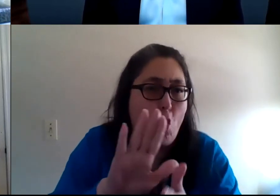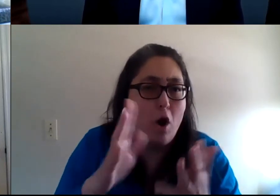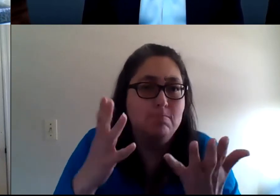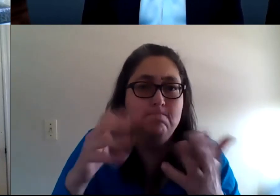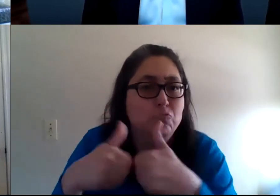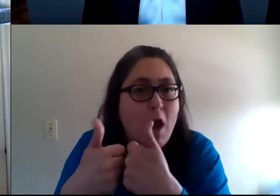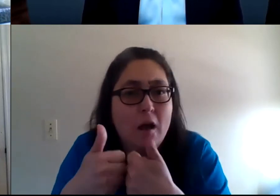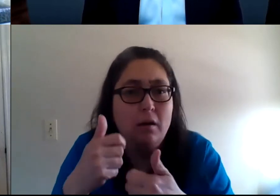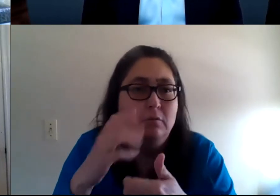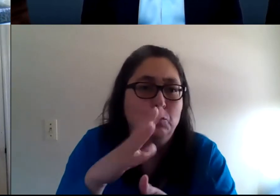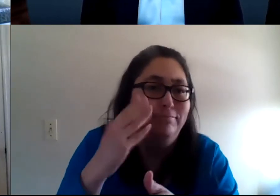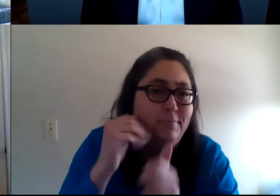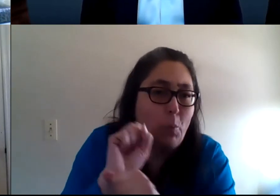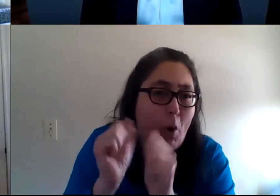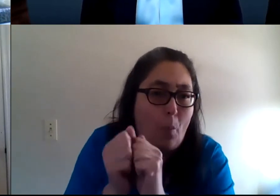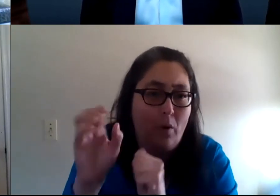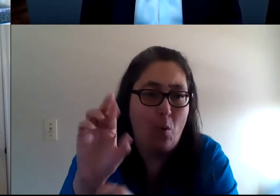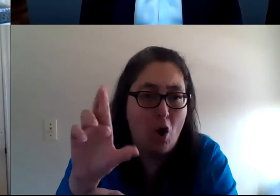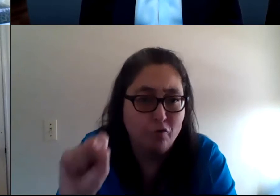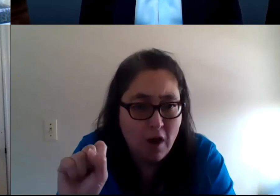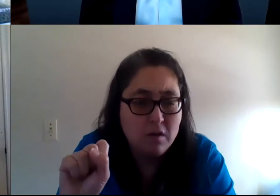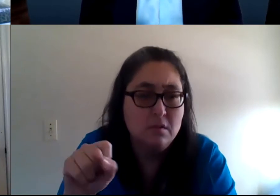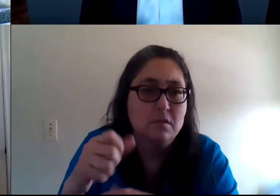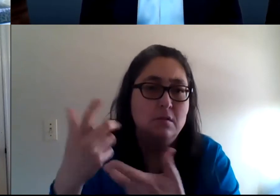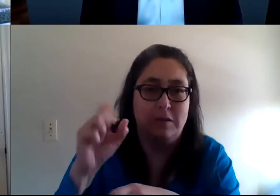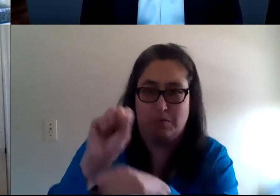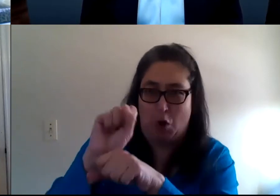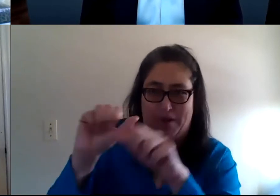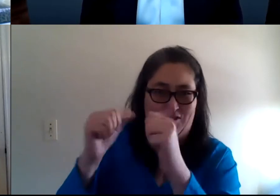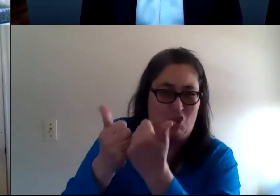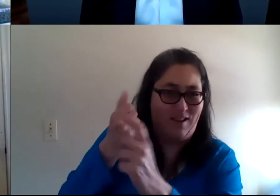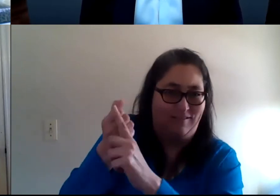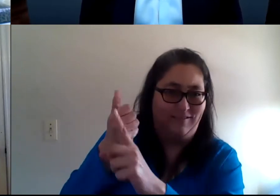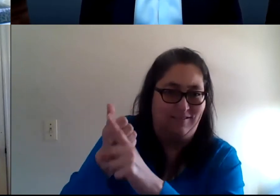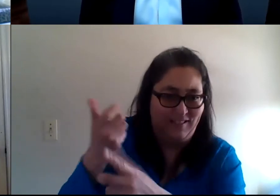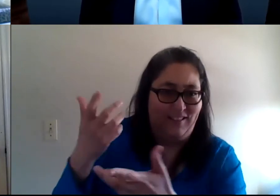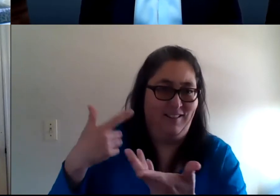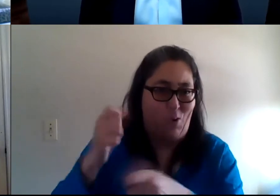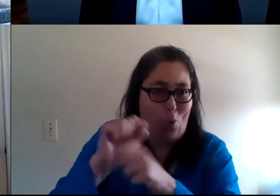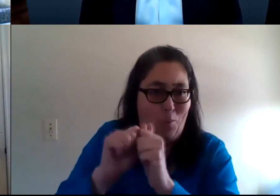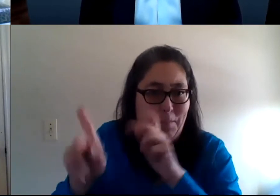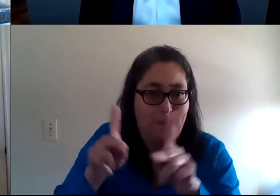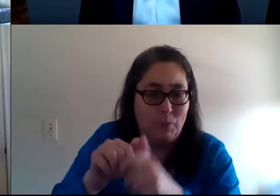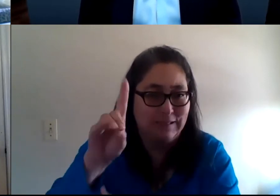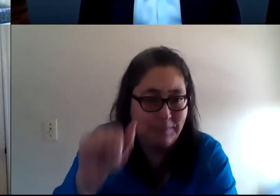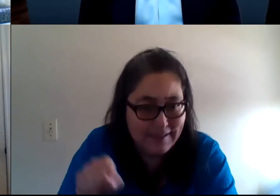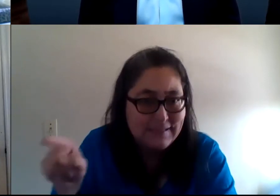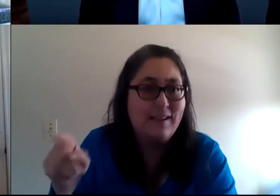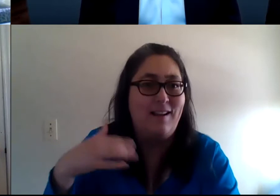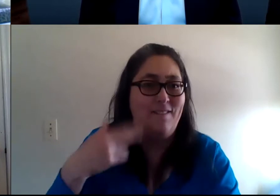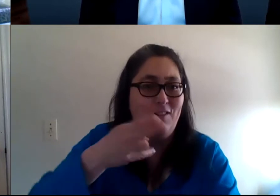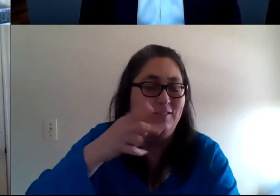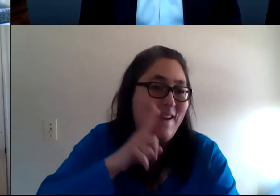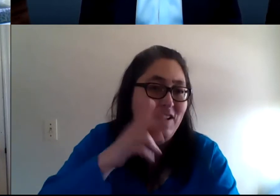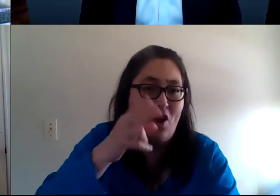that. Did you reach out to Office of Rehabilitation Services? You have any experience of working with ORS, because they themselves are basically looking